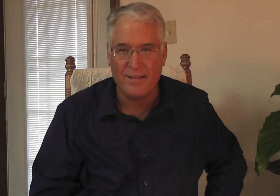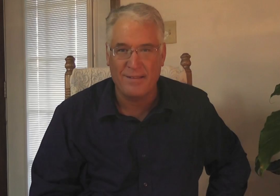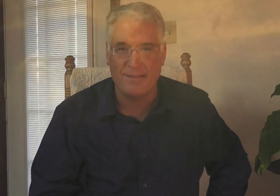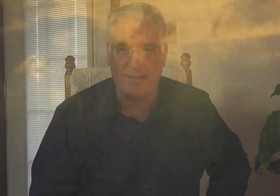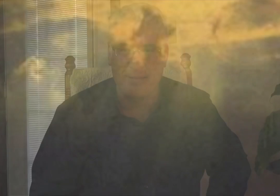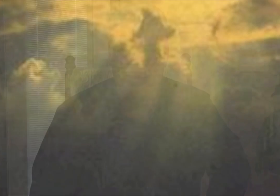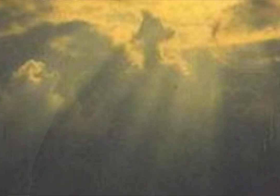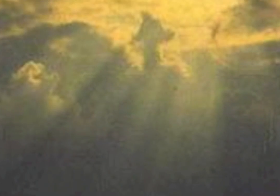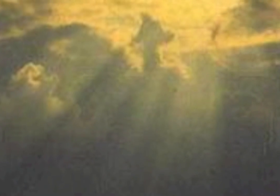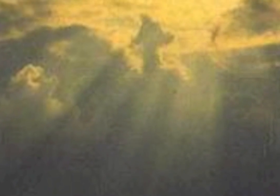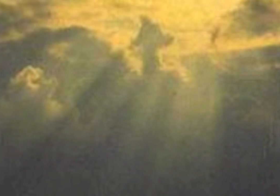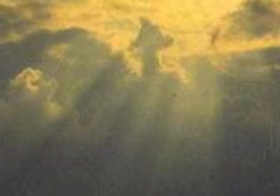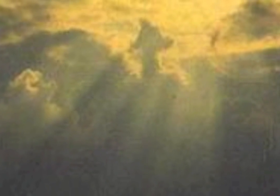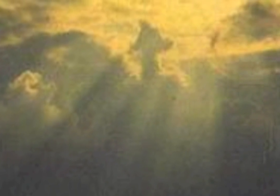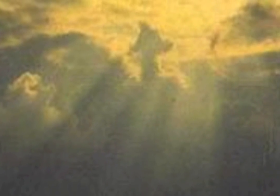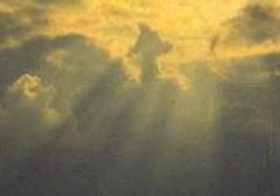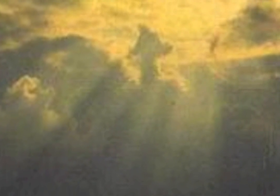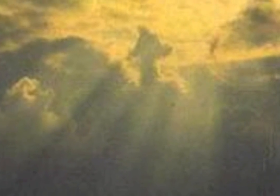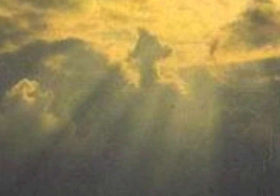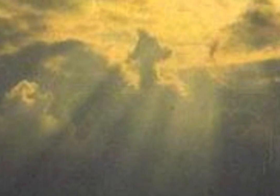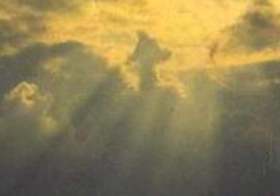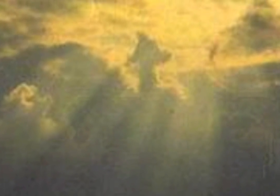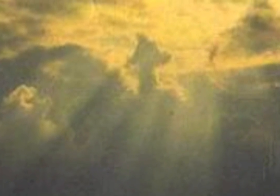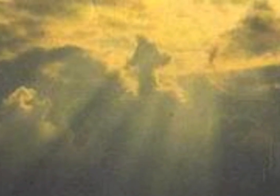years before Jesus came.